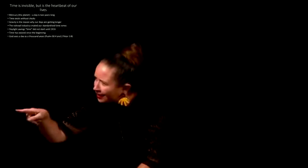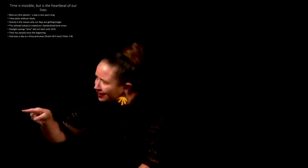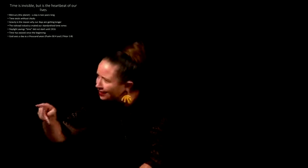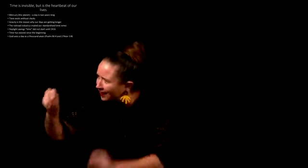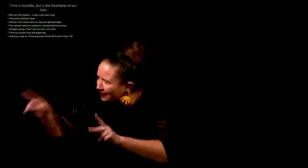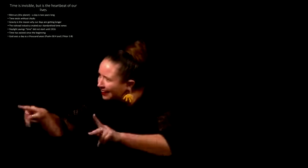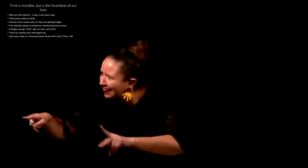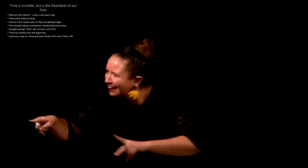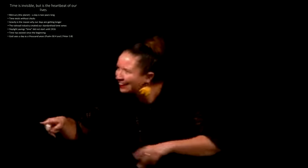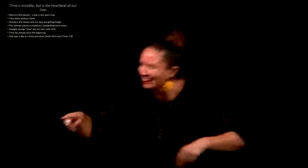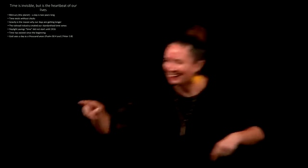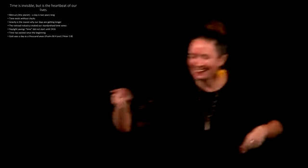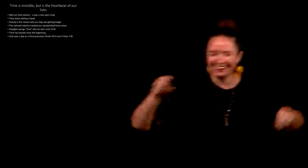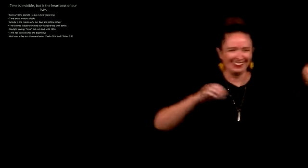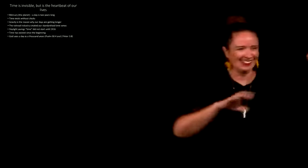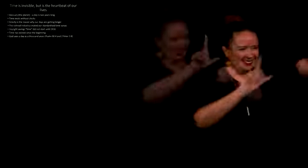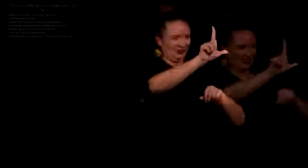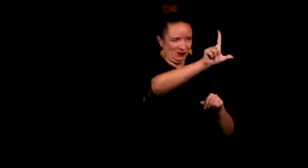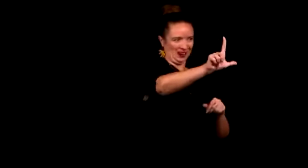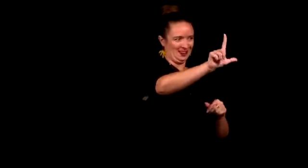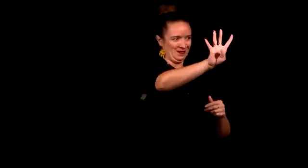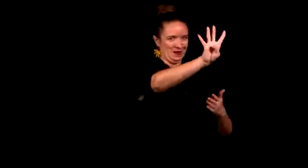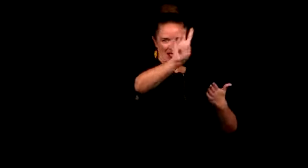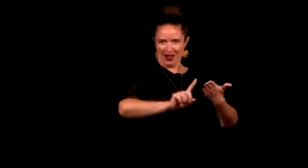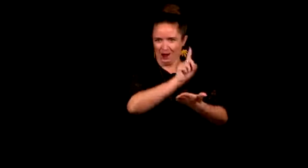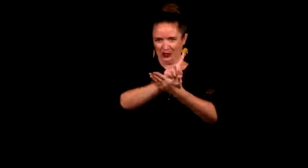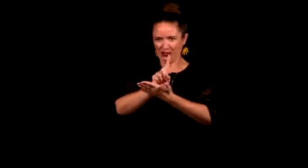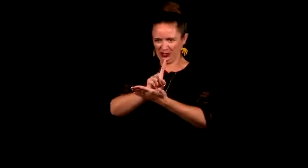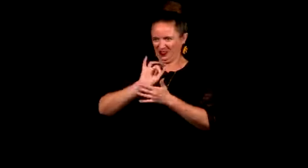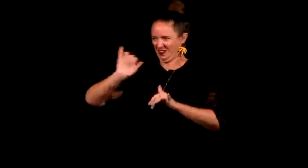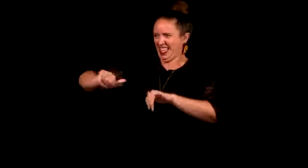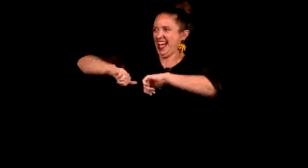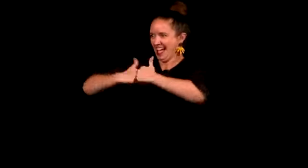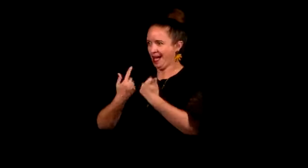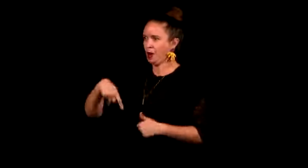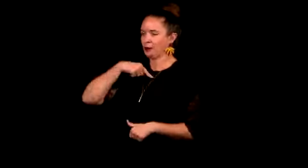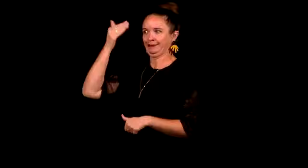in 1,000 years, 24 hours for God. That's it. So 24 hours